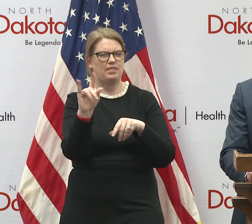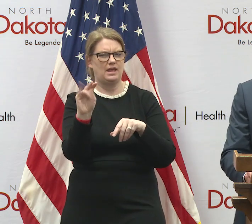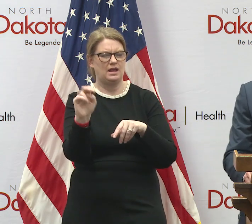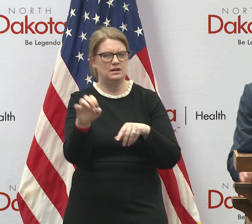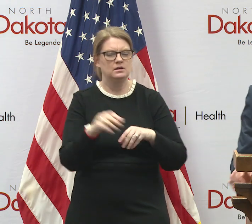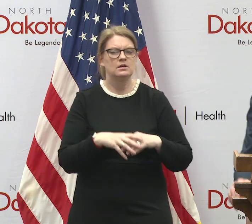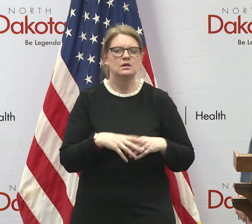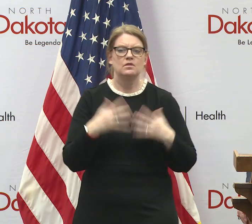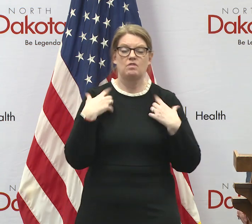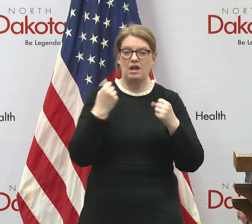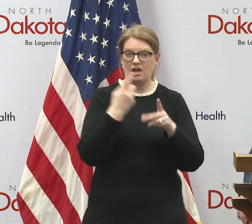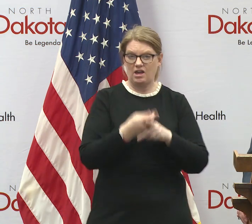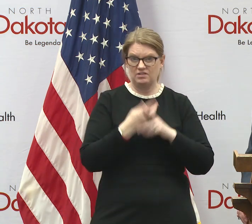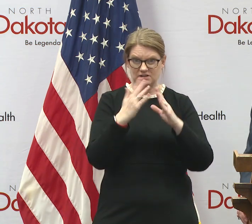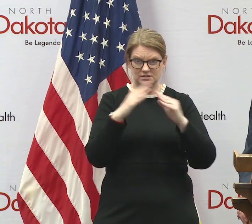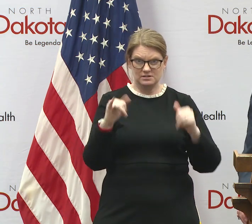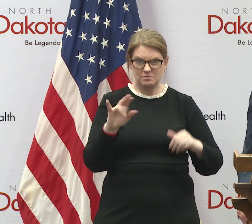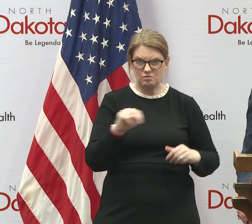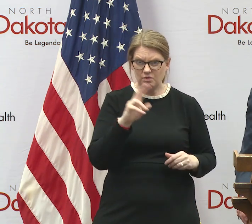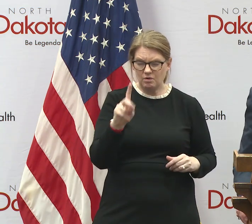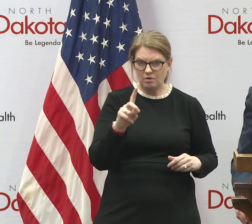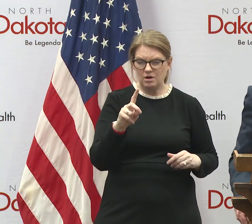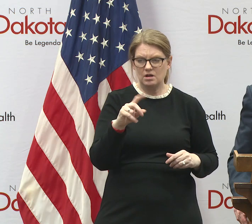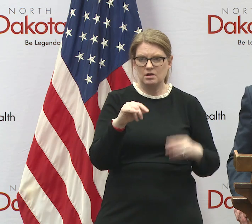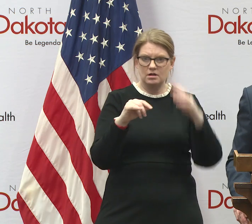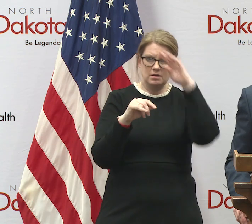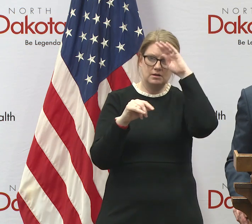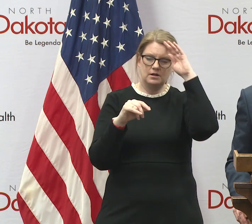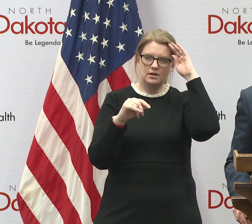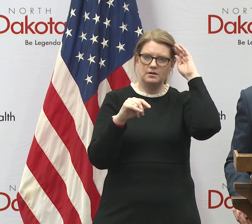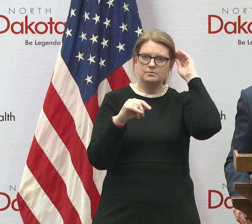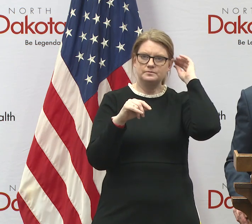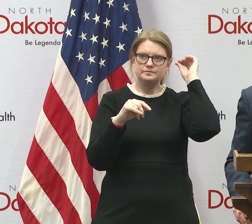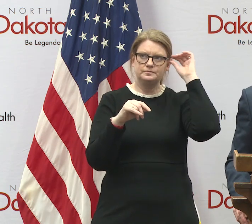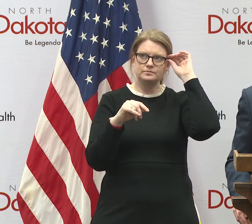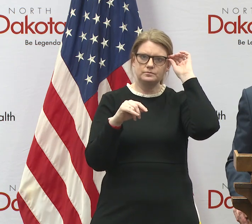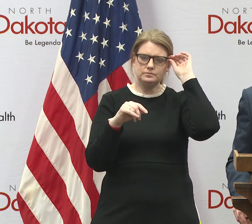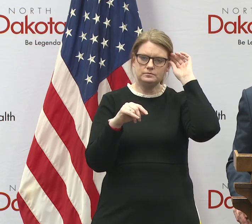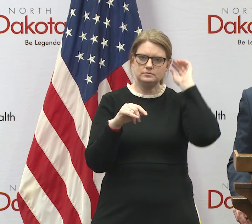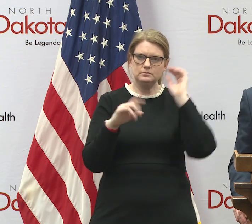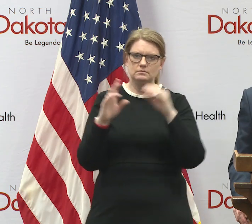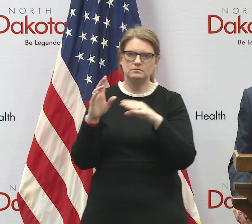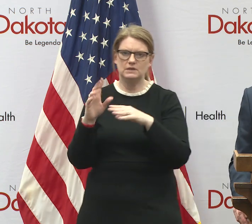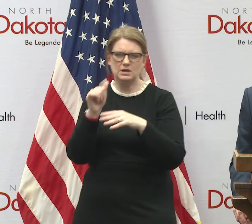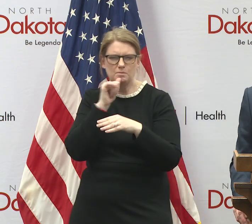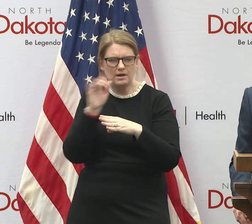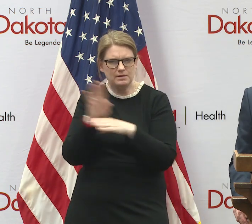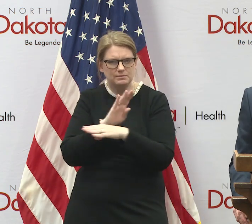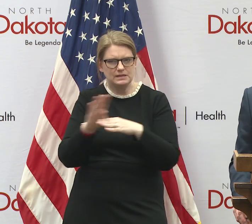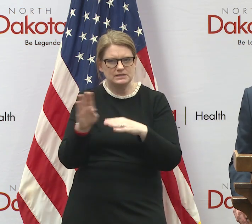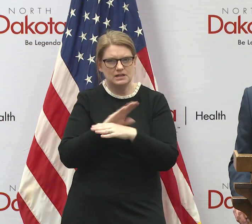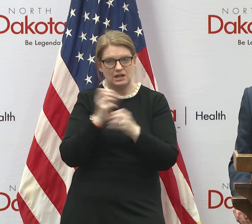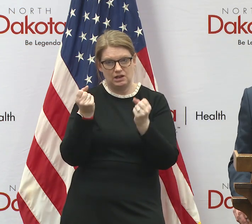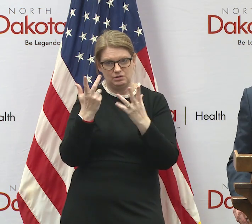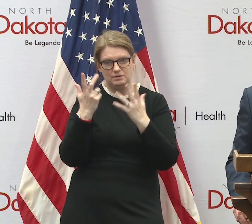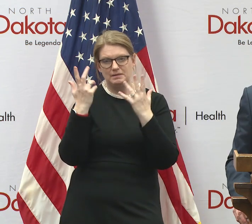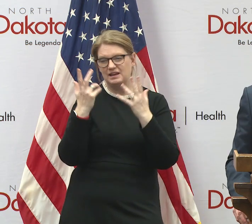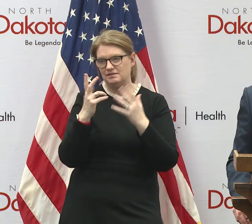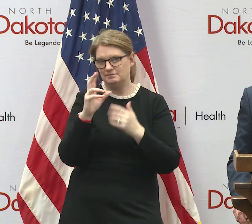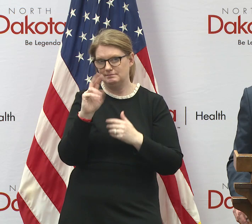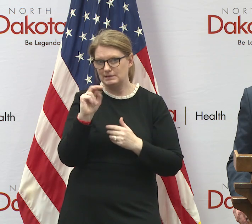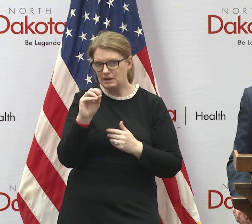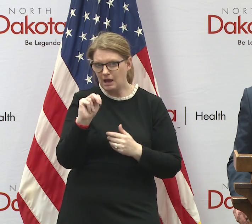our healthcare system in North Dakota is made up of private sector, including a lot of fantastic nonprofits with